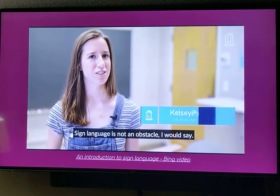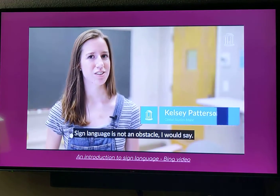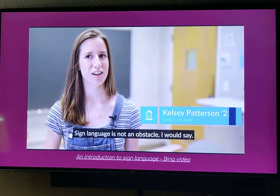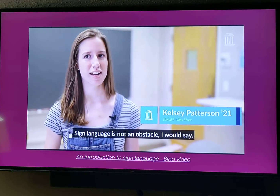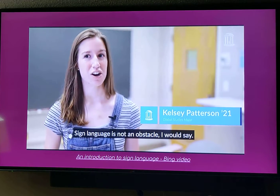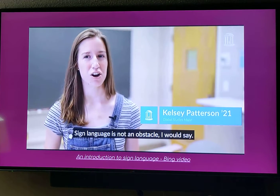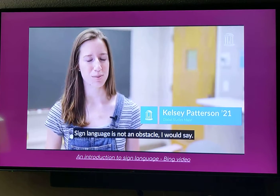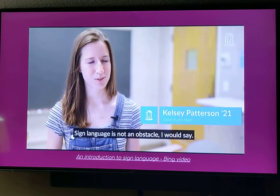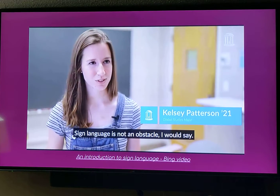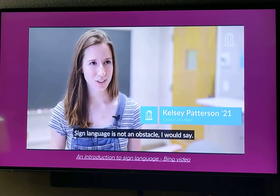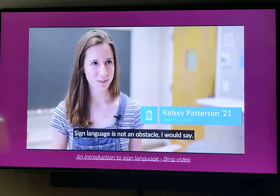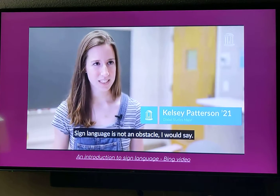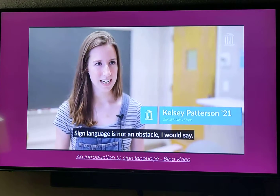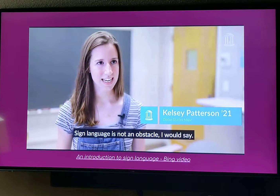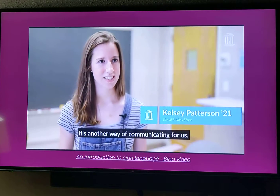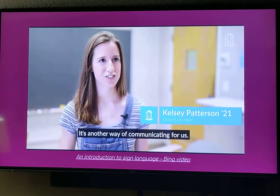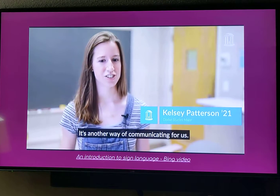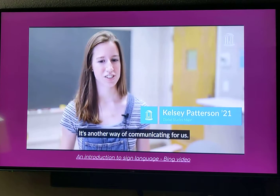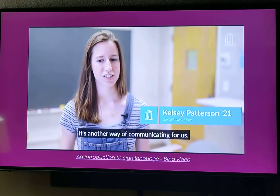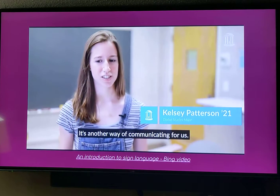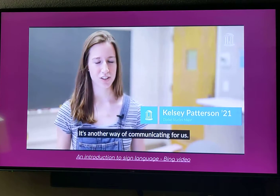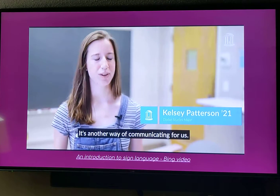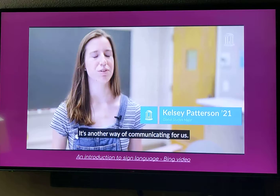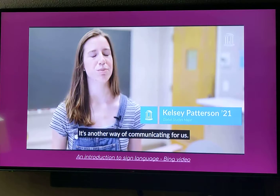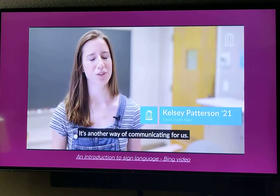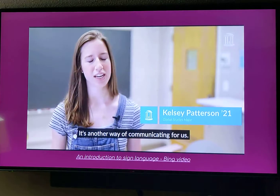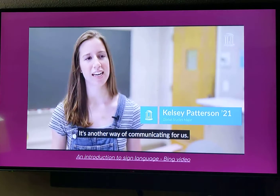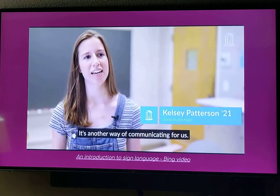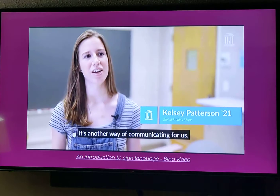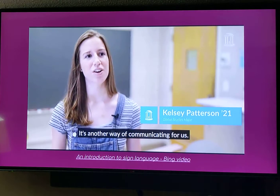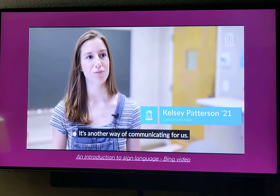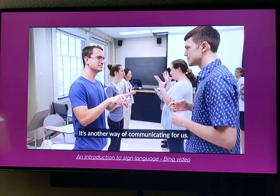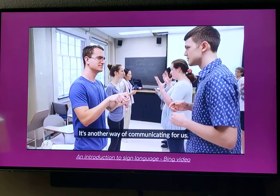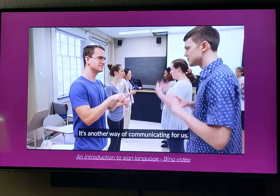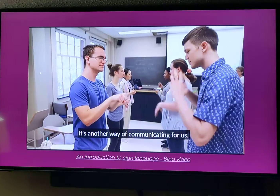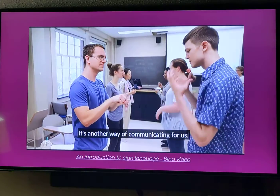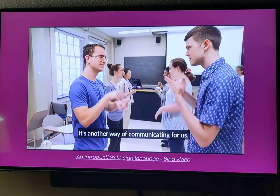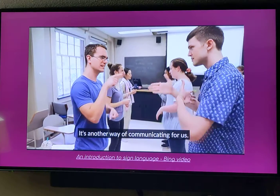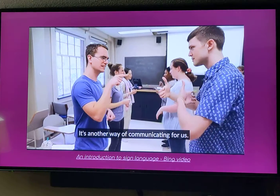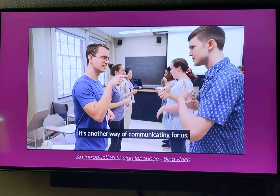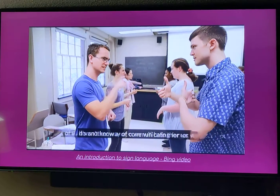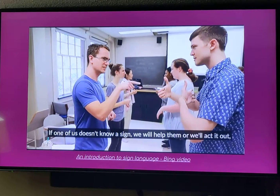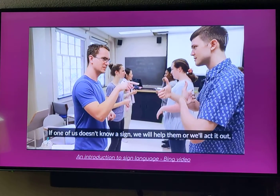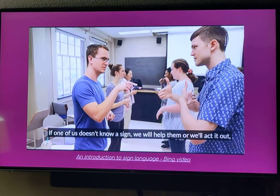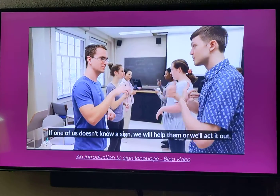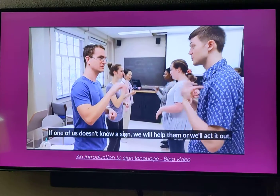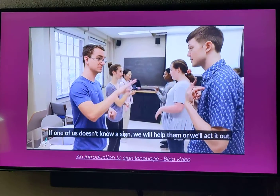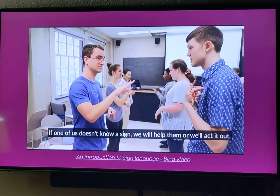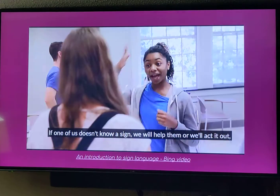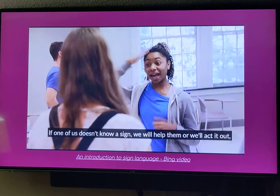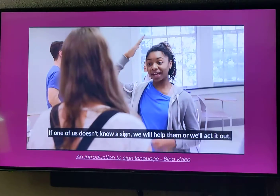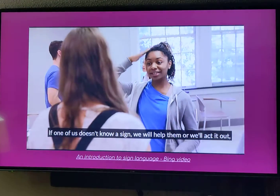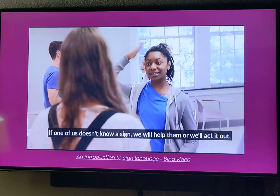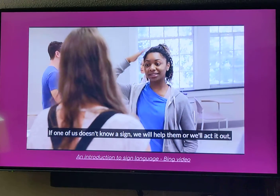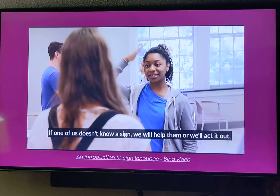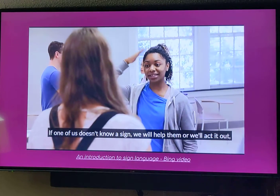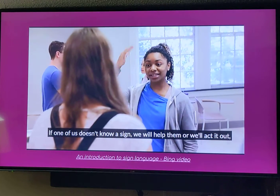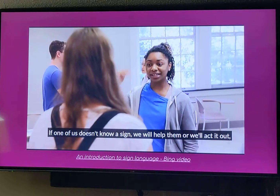an obstacle, I would say. It's another way of communicating for us. And if one of us doesn't know a sign, we will help them or we'll act